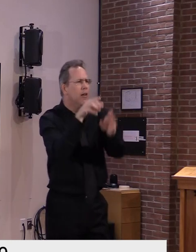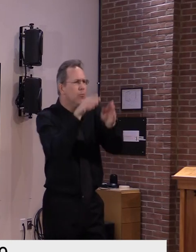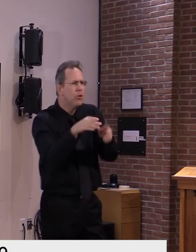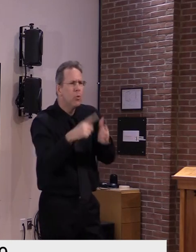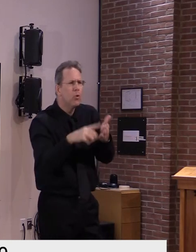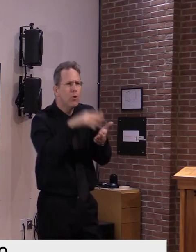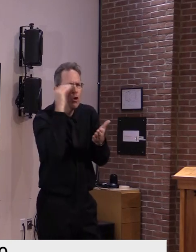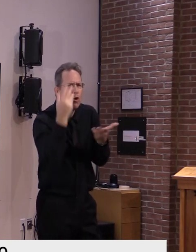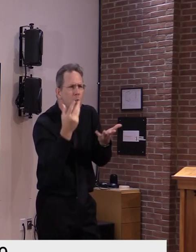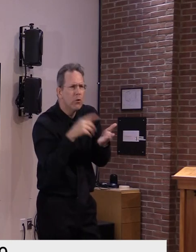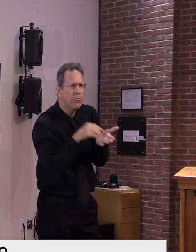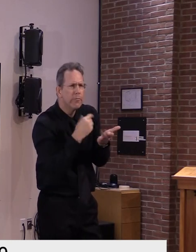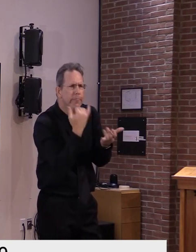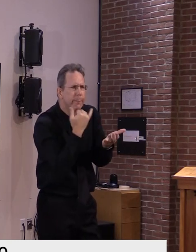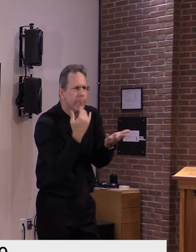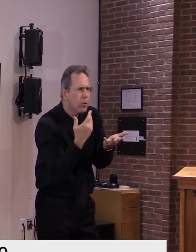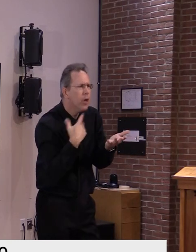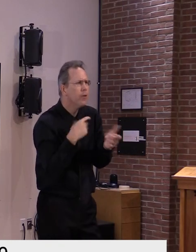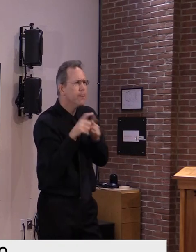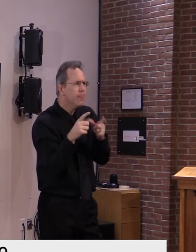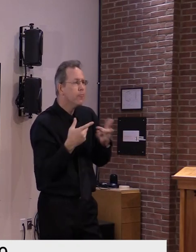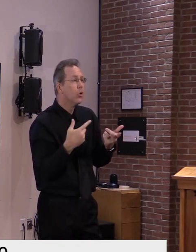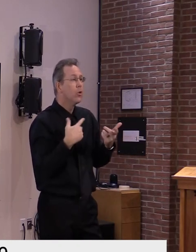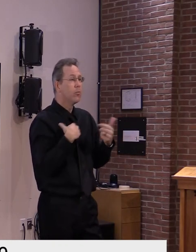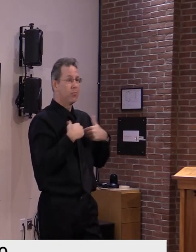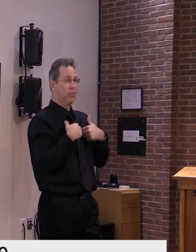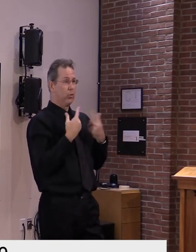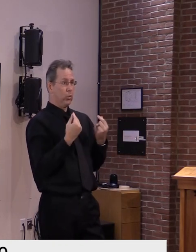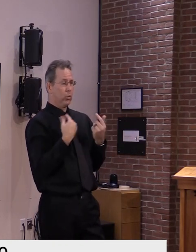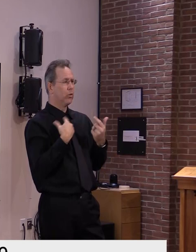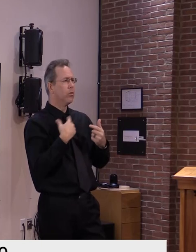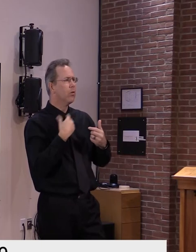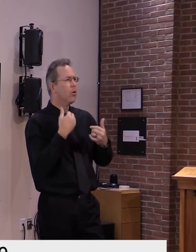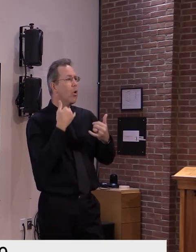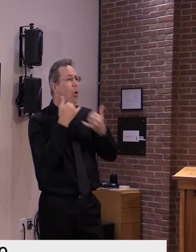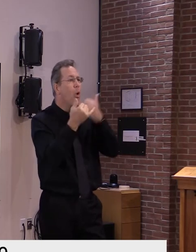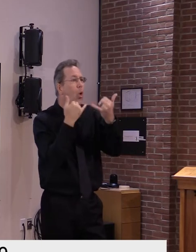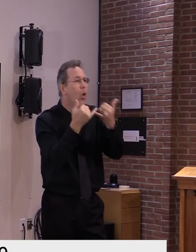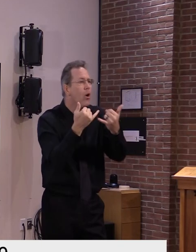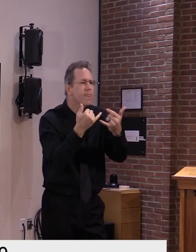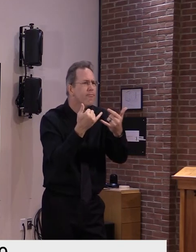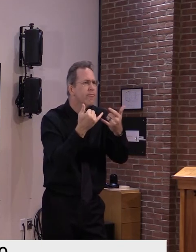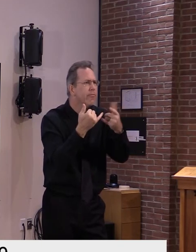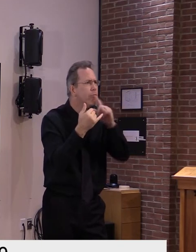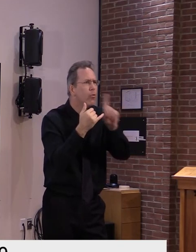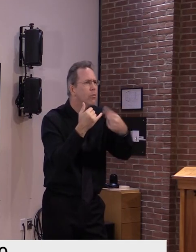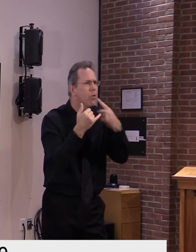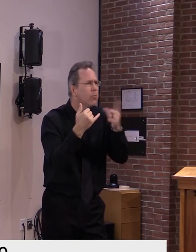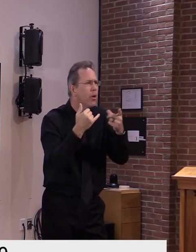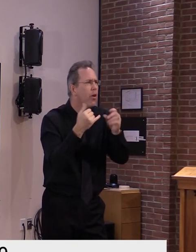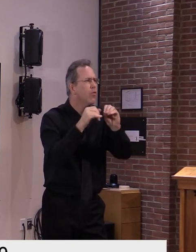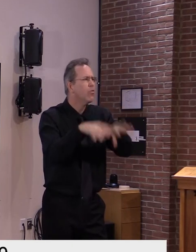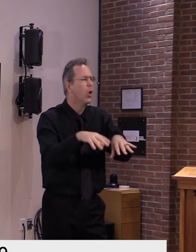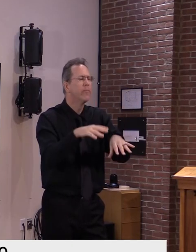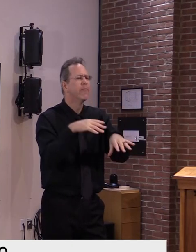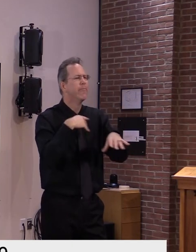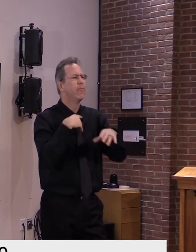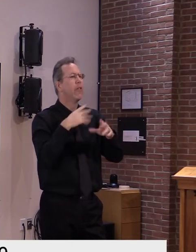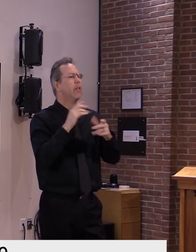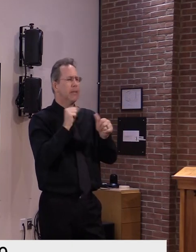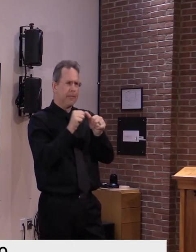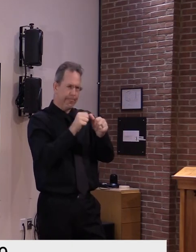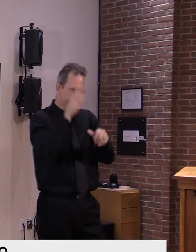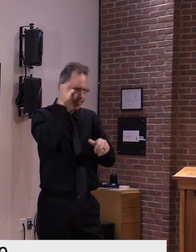expert contact tracing work. Everyone who's identified as a close contact will still get a phone call from a